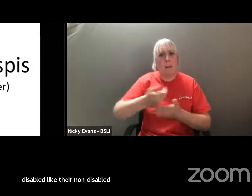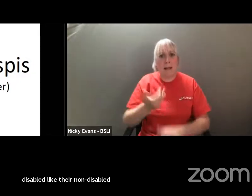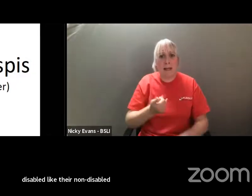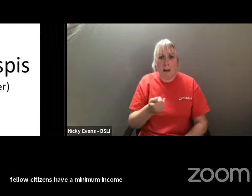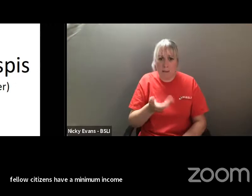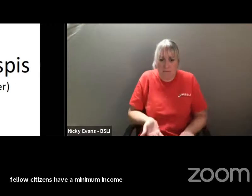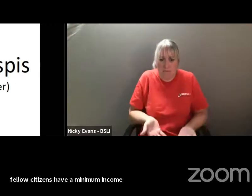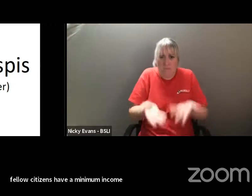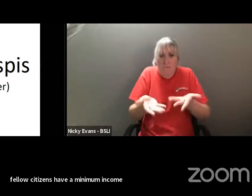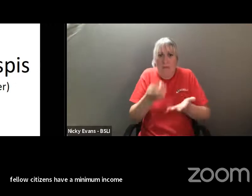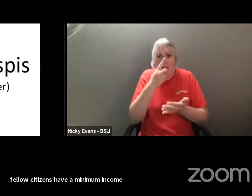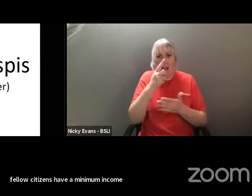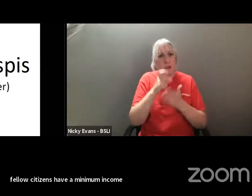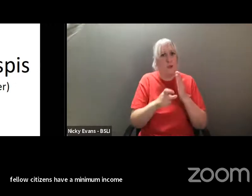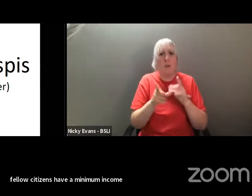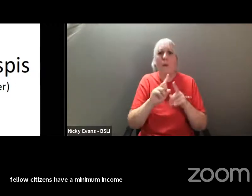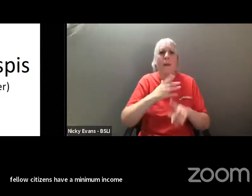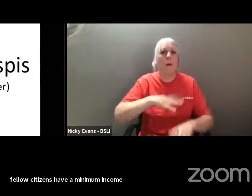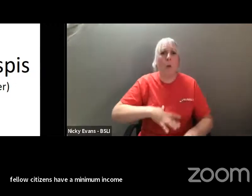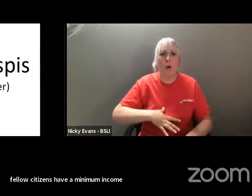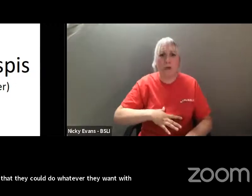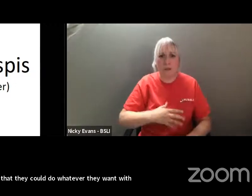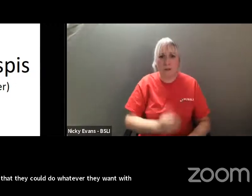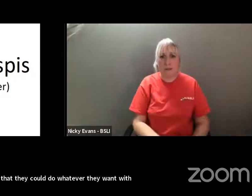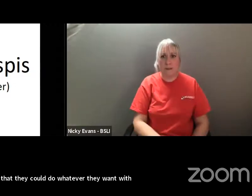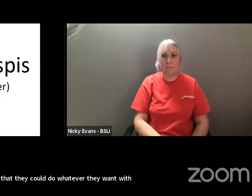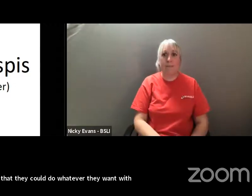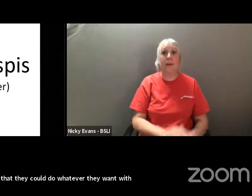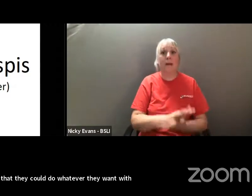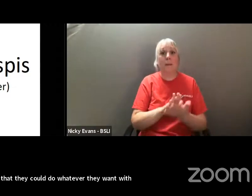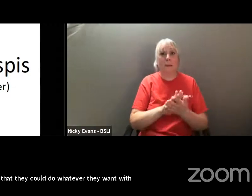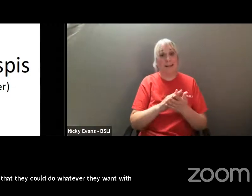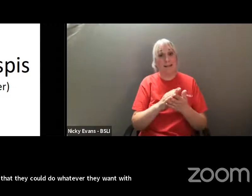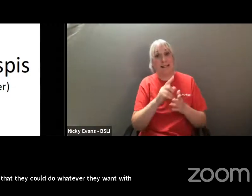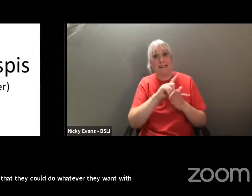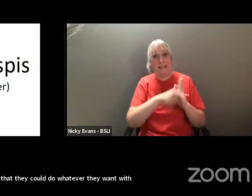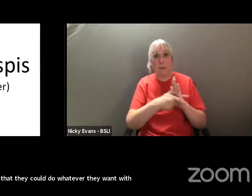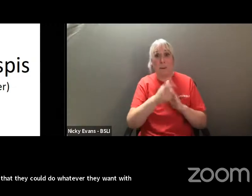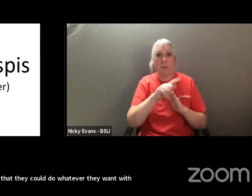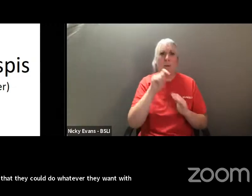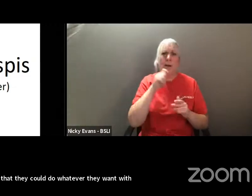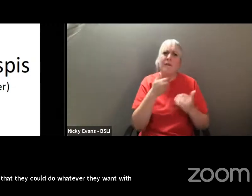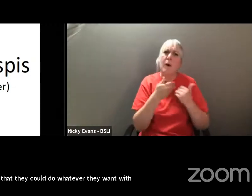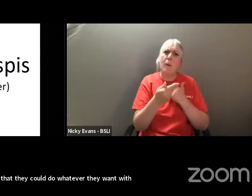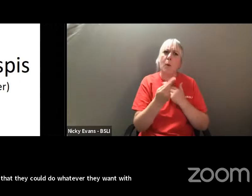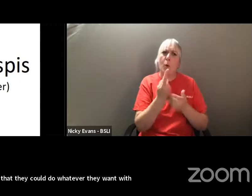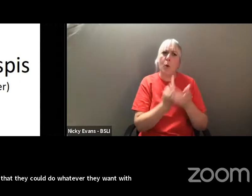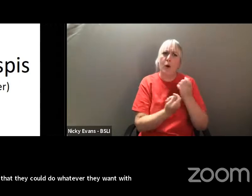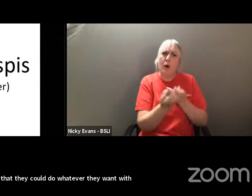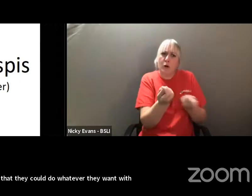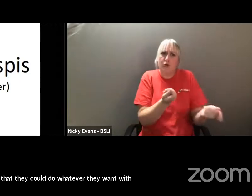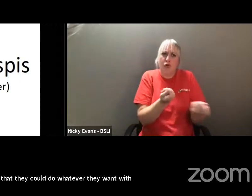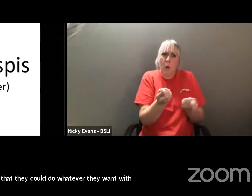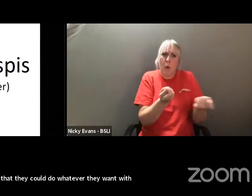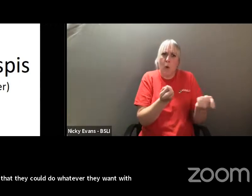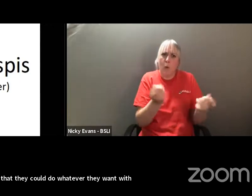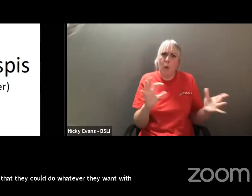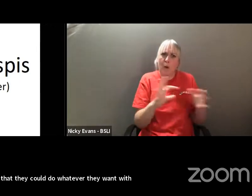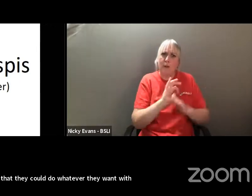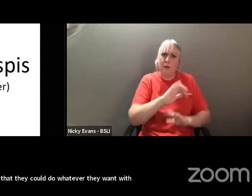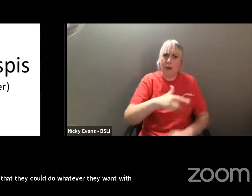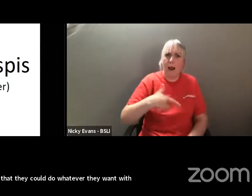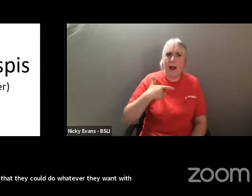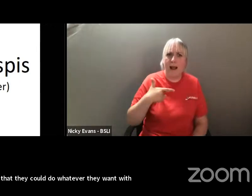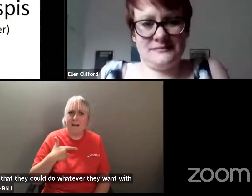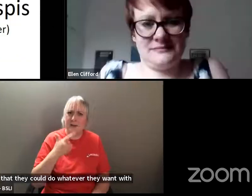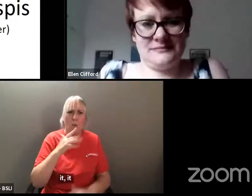it. But this would allow disabled persons greater autonomy over their lives without fear of engaging in work or